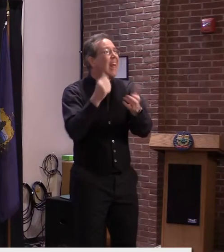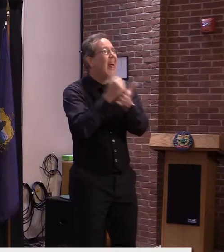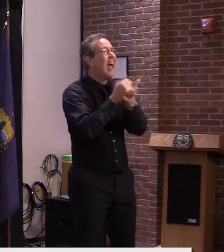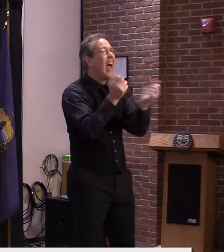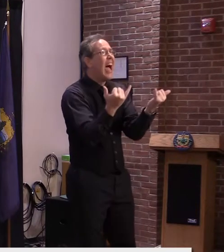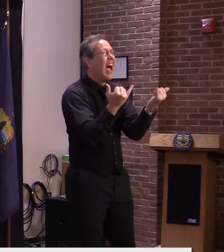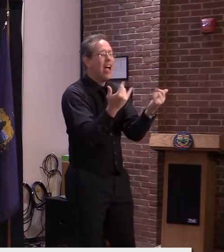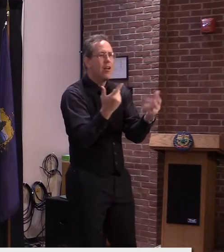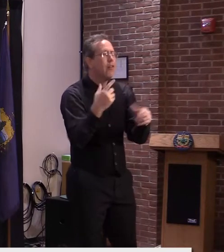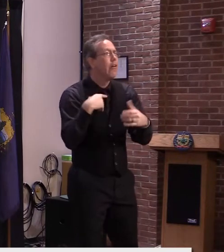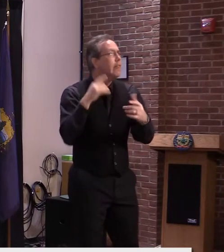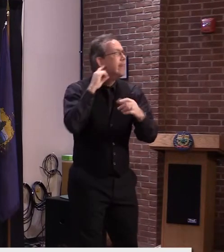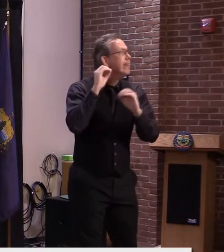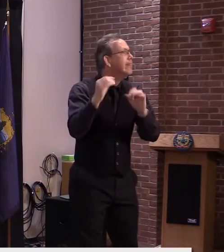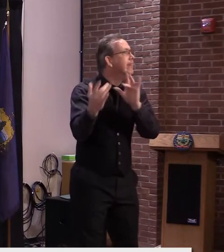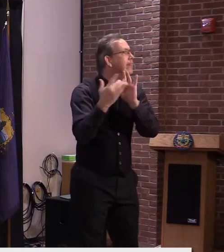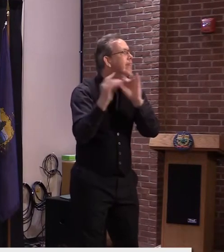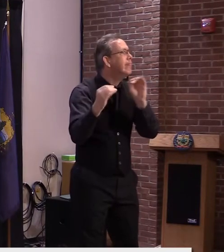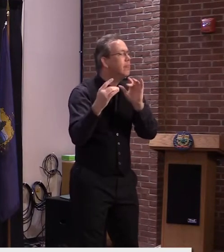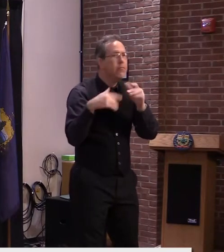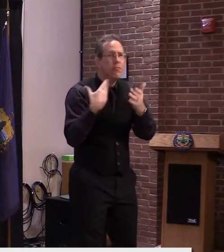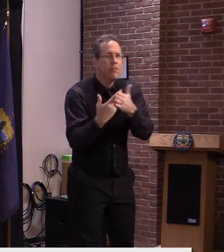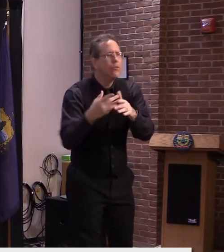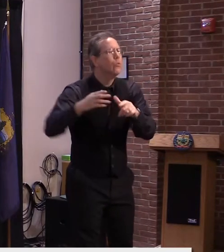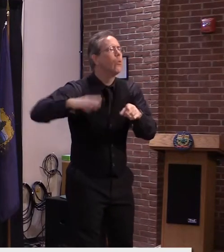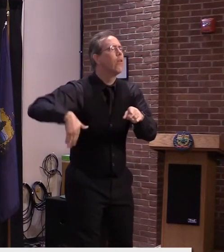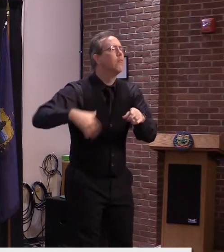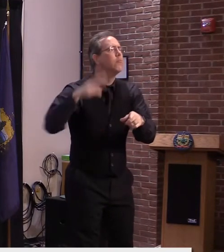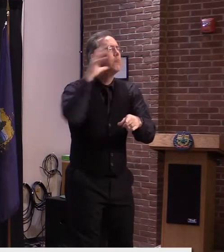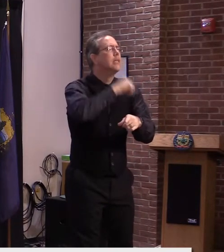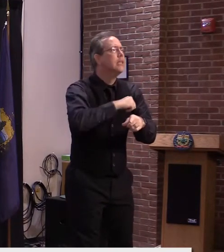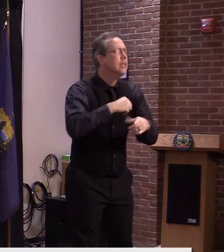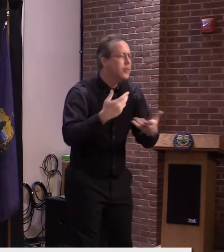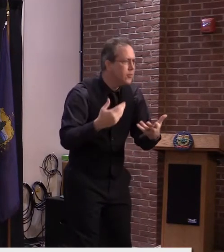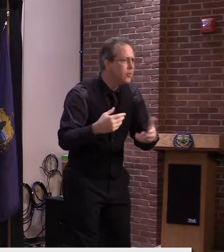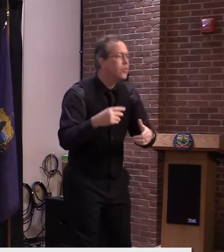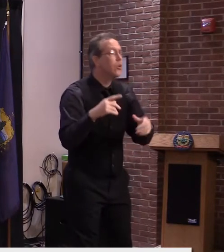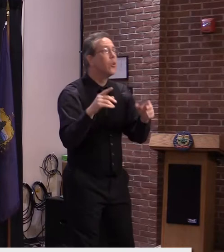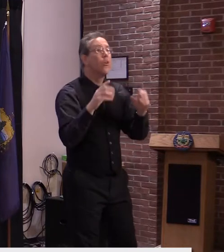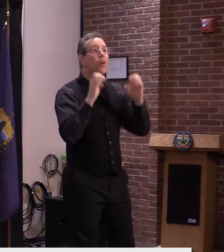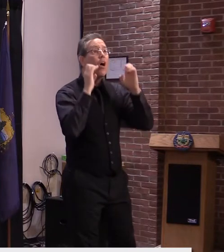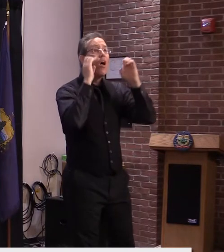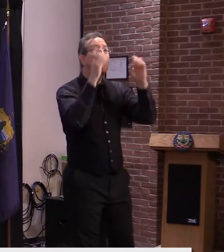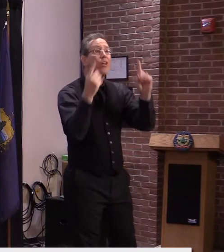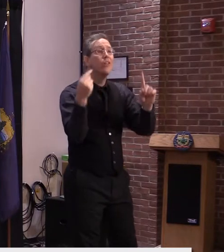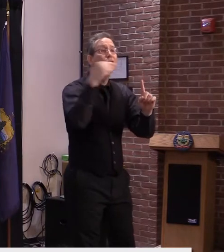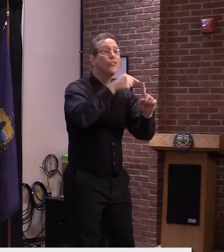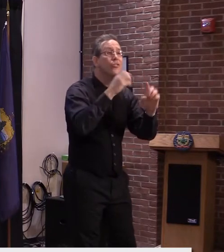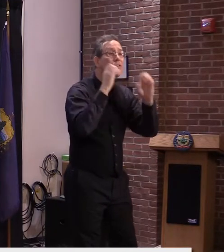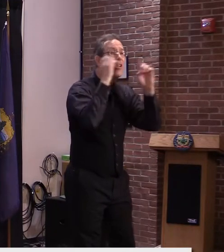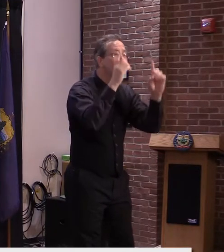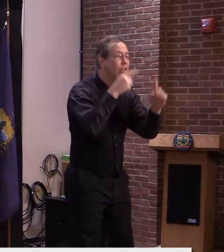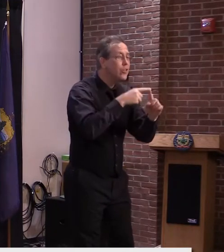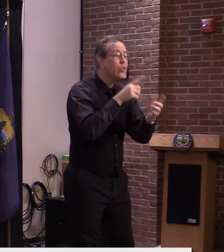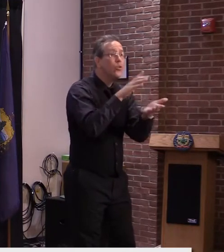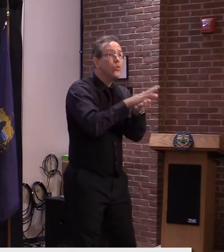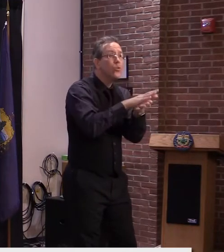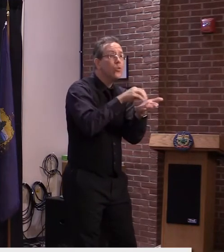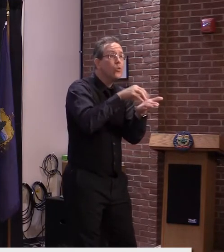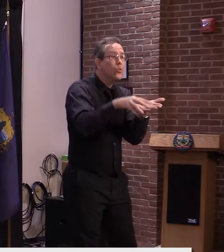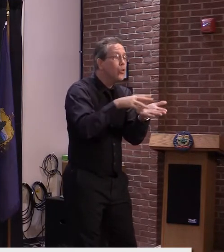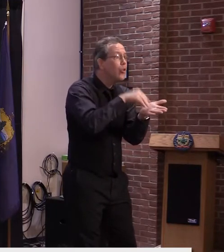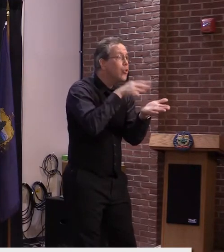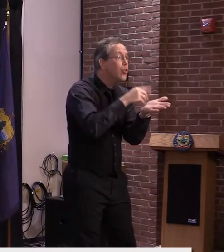Education. Vermont students are more technology aware than ever before. Software and website developers are